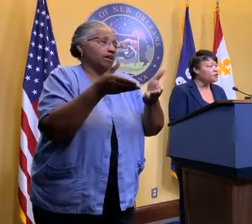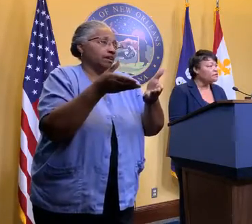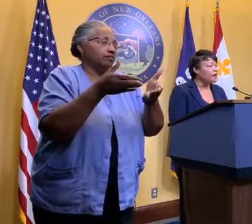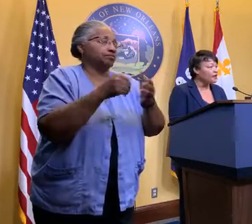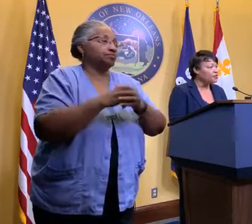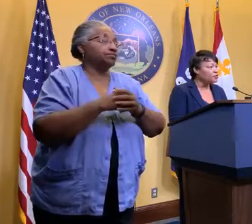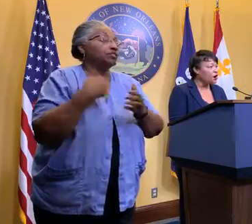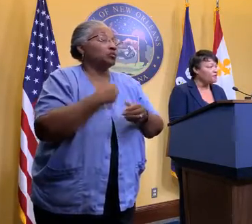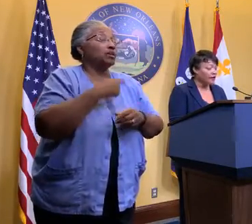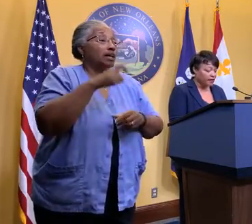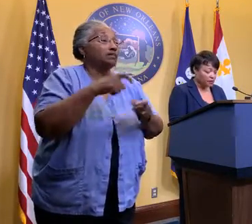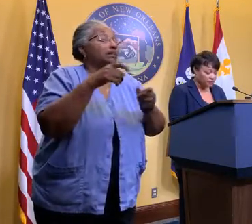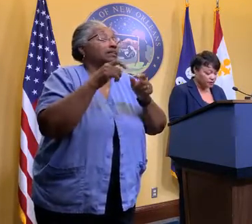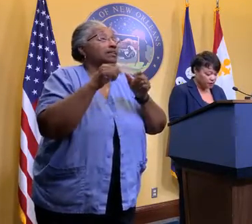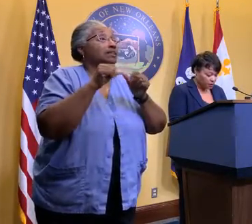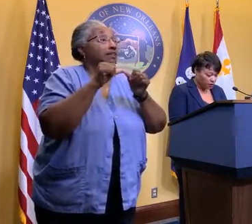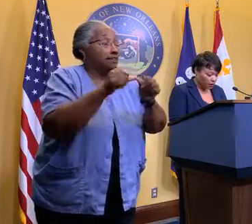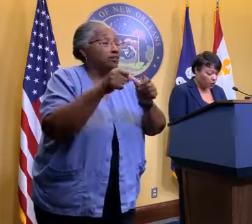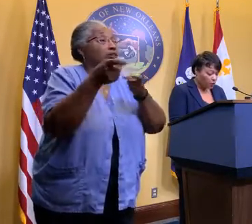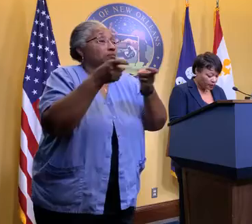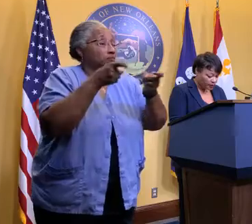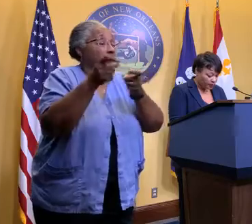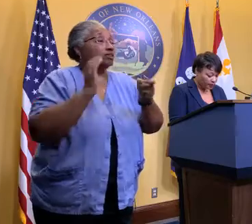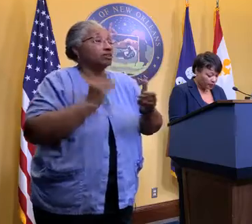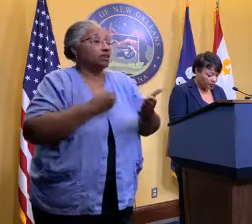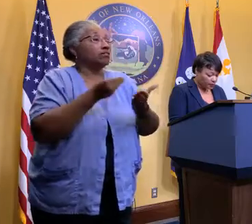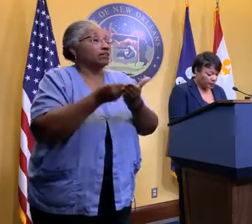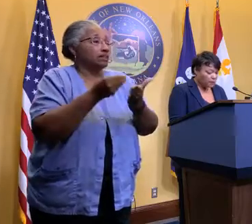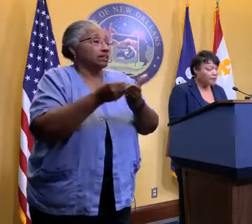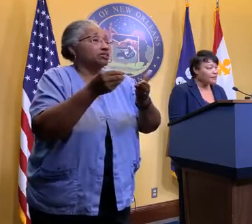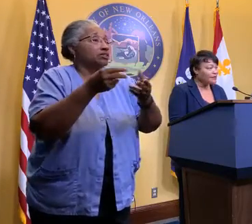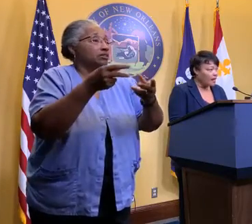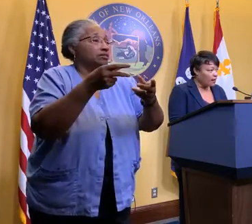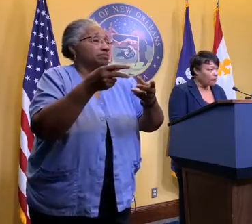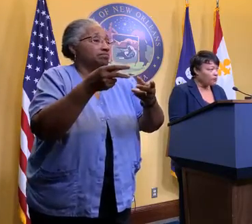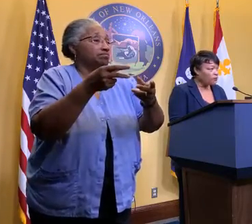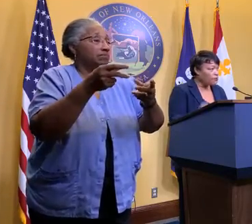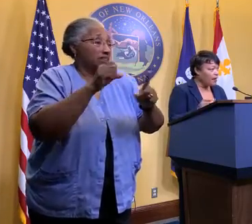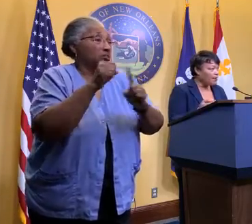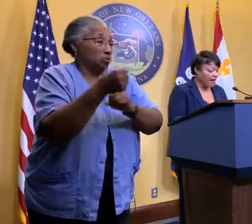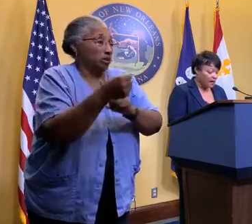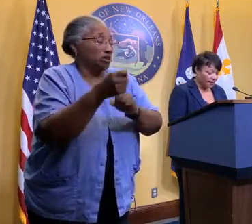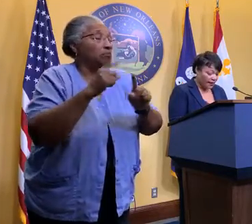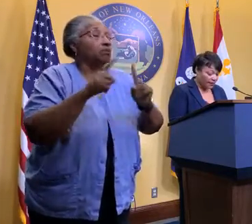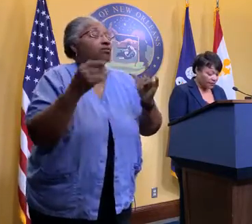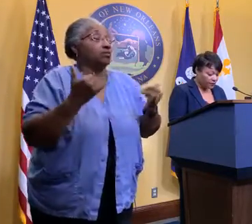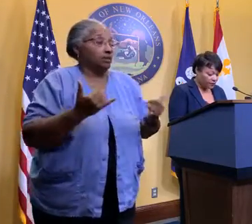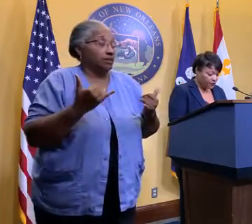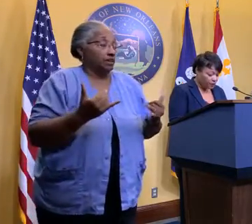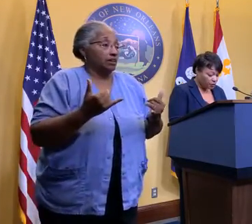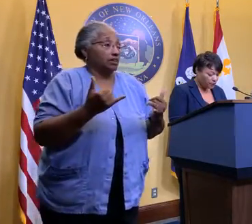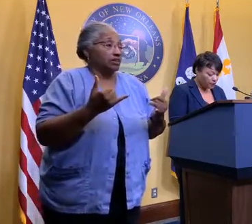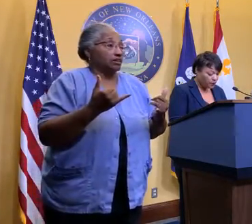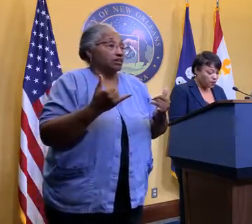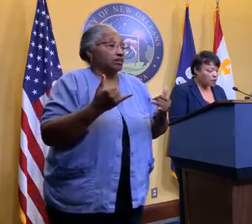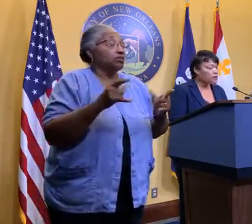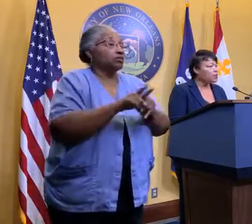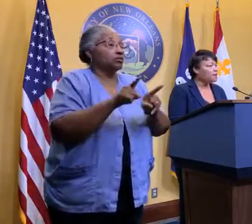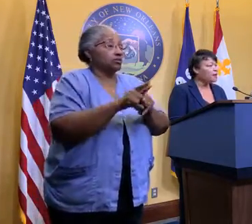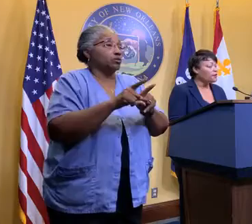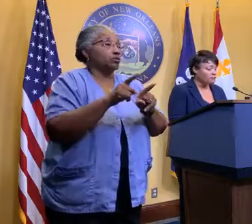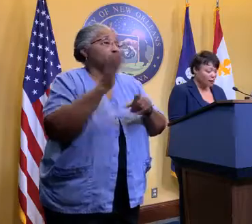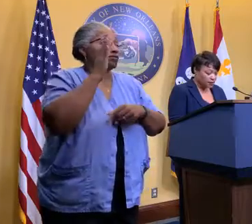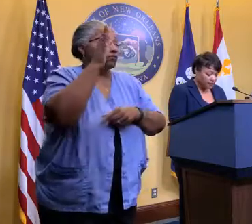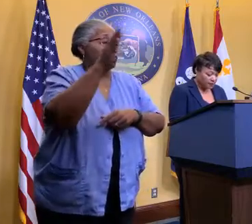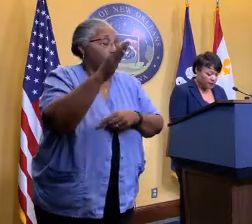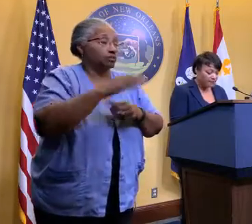must continue to manage our financial position accordingly. But now, right now, and into the future,